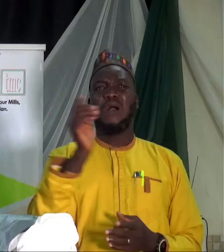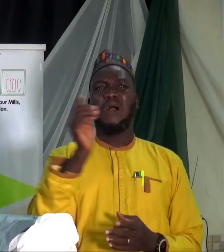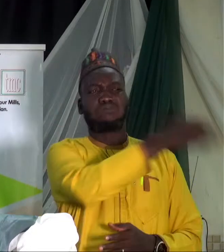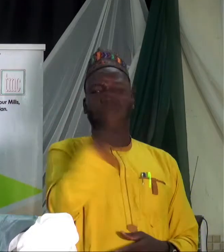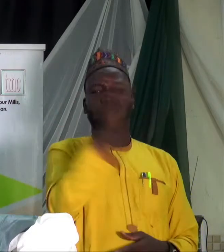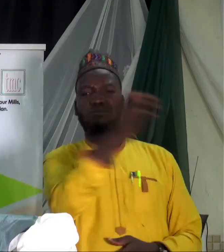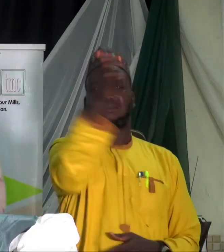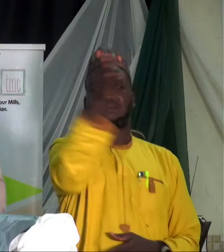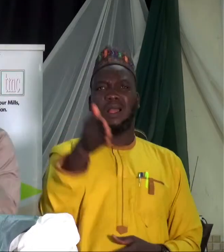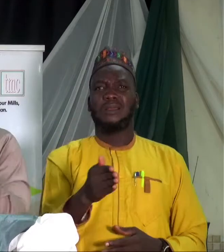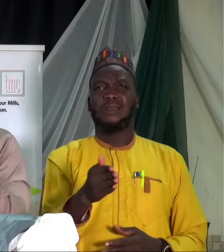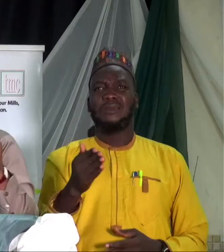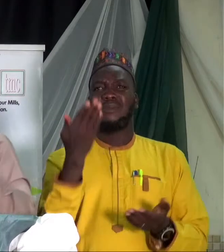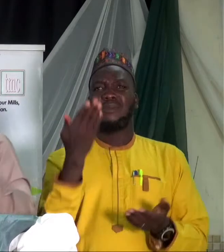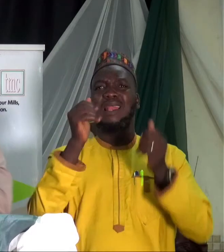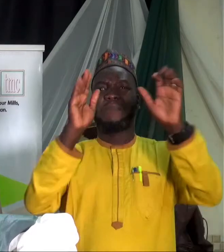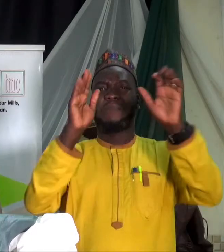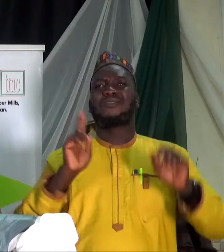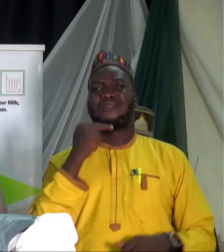subhana rabbika